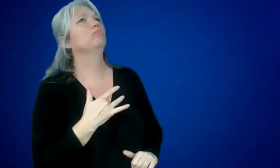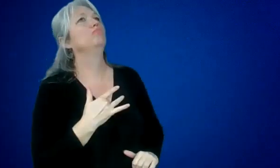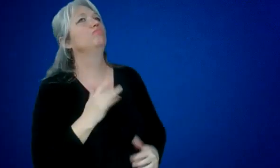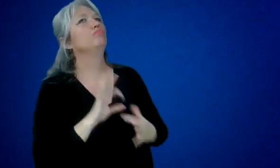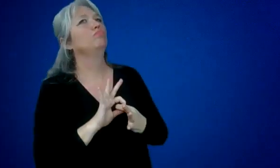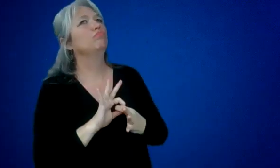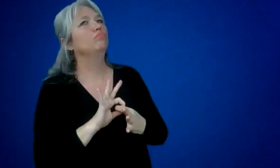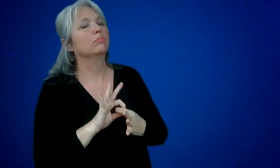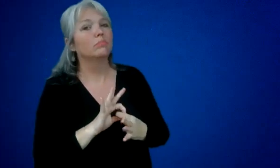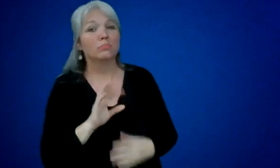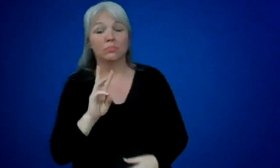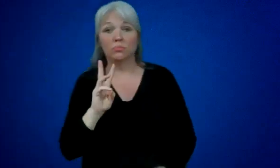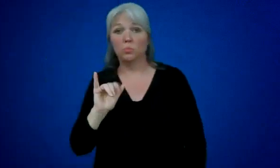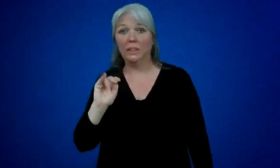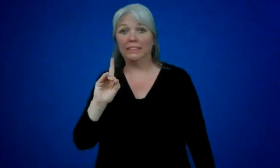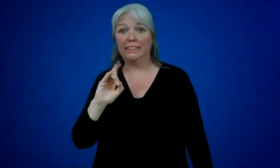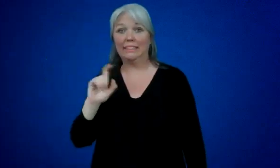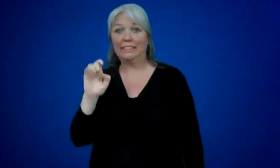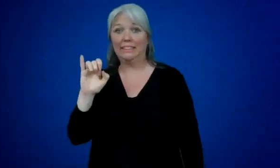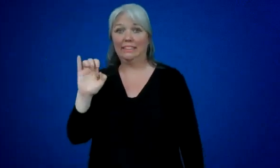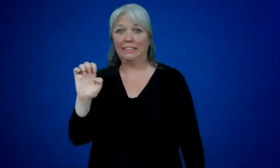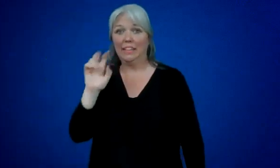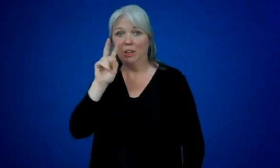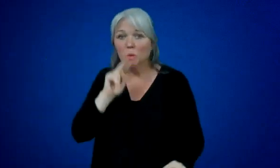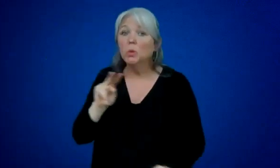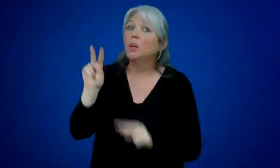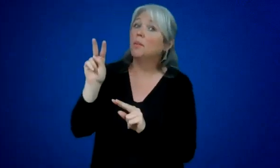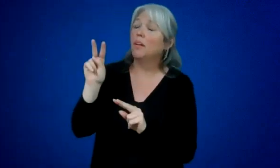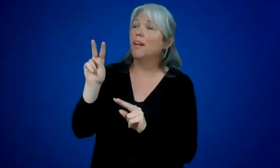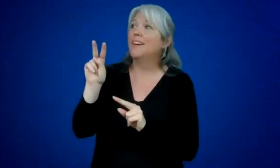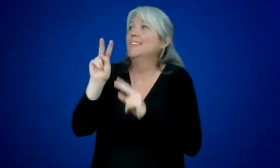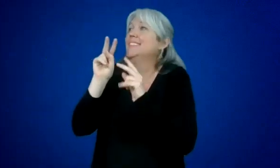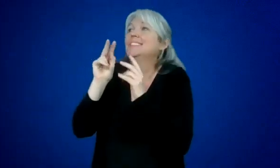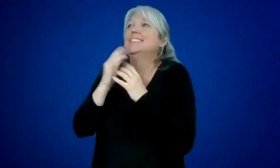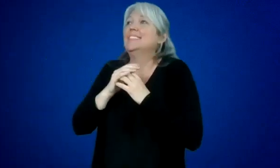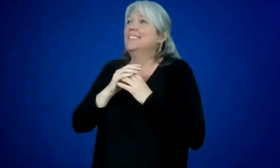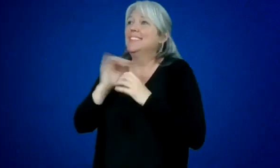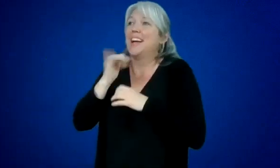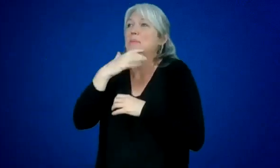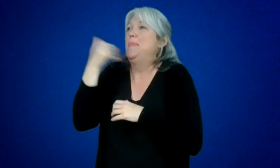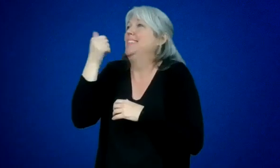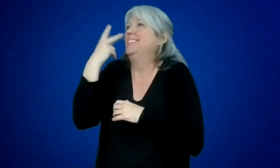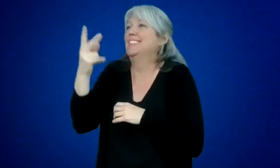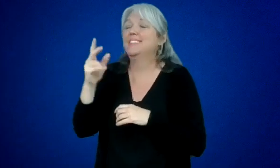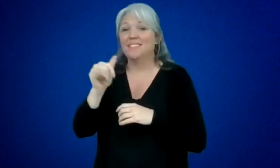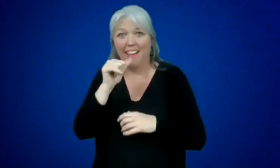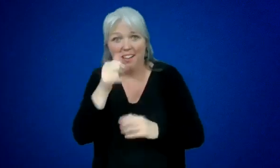was looking up at her like she was the best thing he had ever seen, and because the peanut butter sandwich had been so